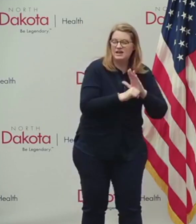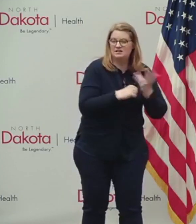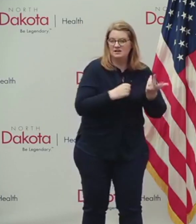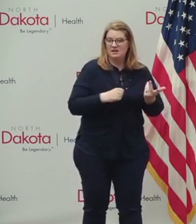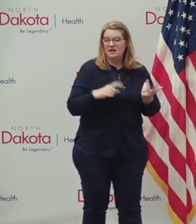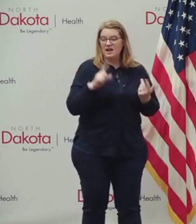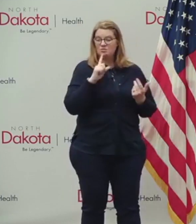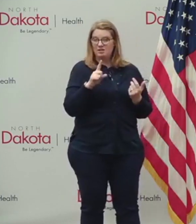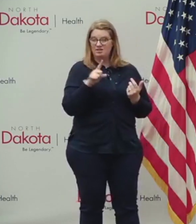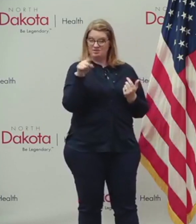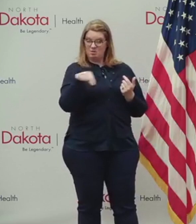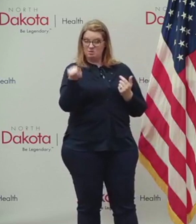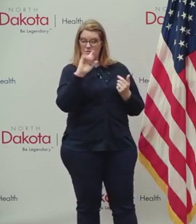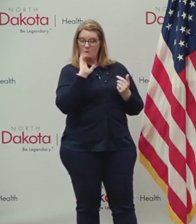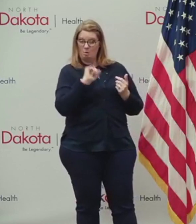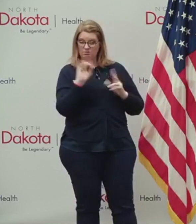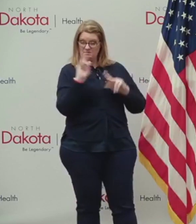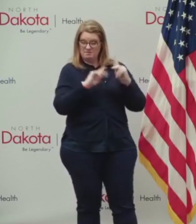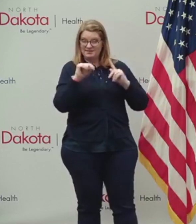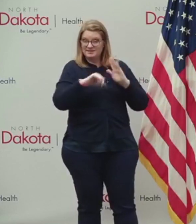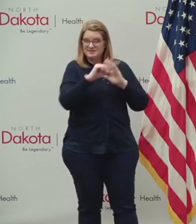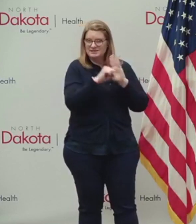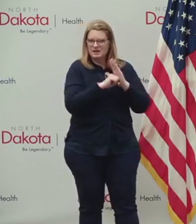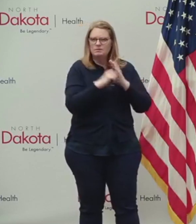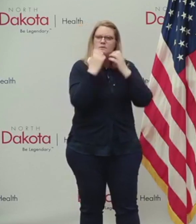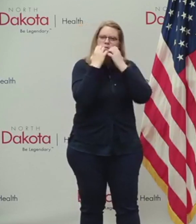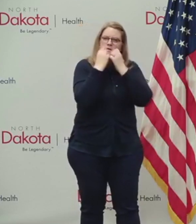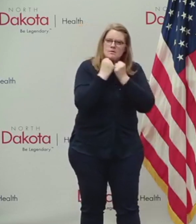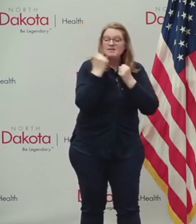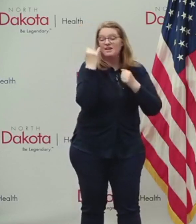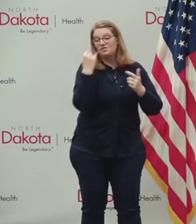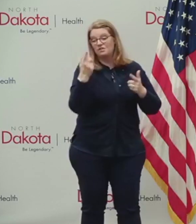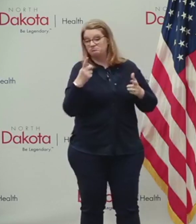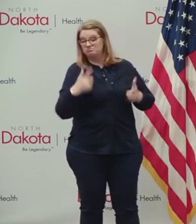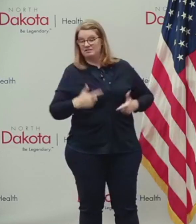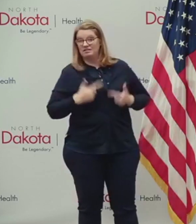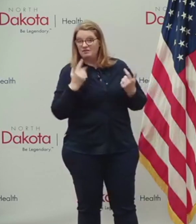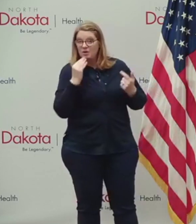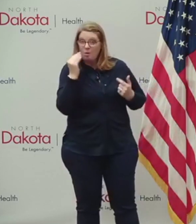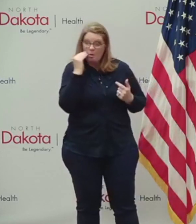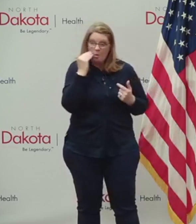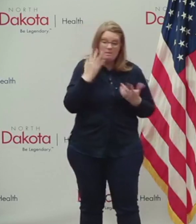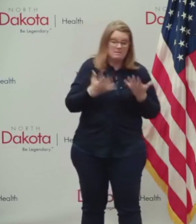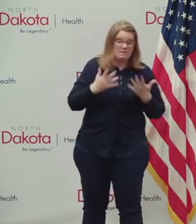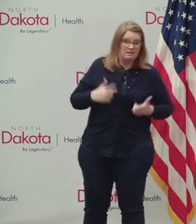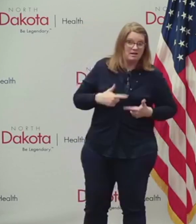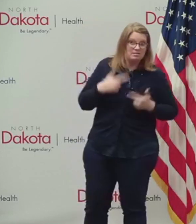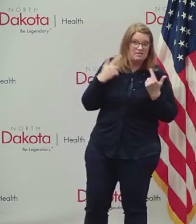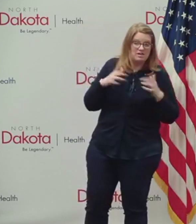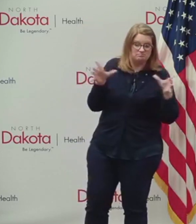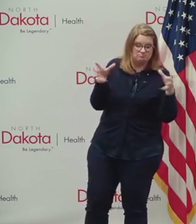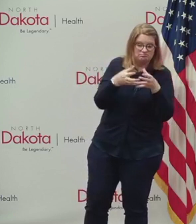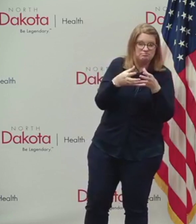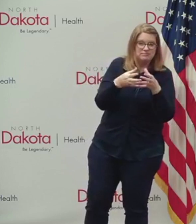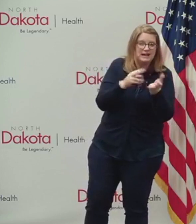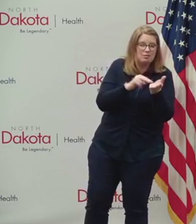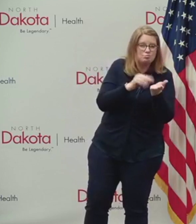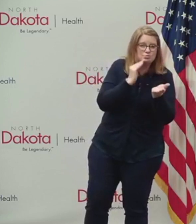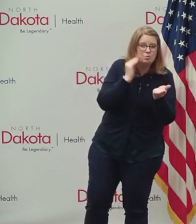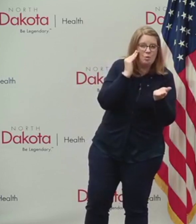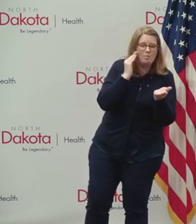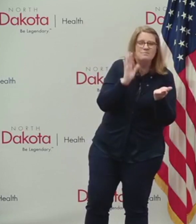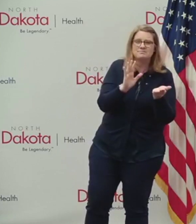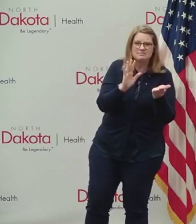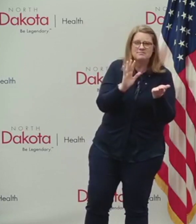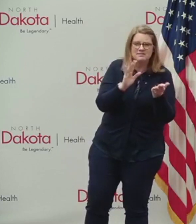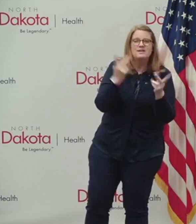somebody we also, if we care about them, and whether they're living at home or living in a congregate living setting, again,